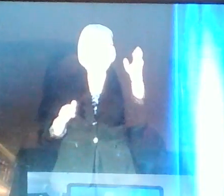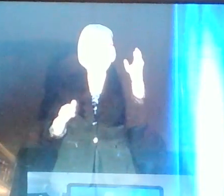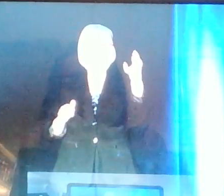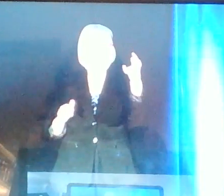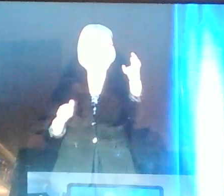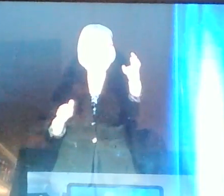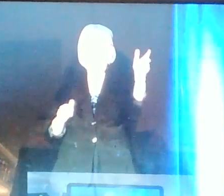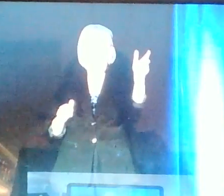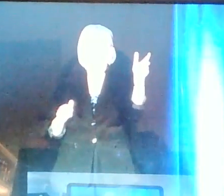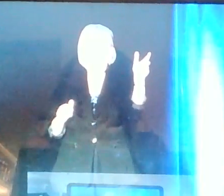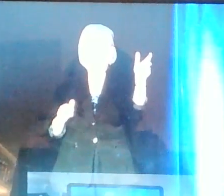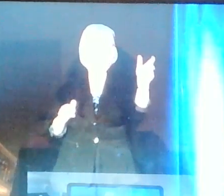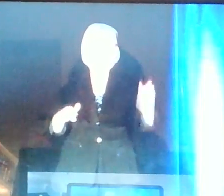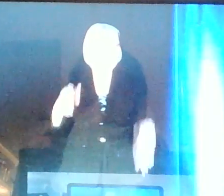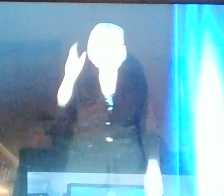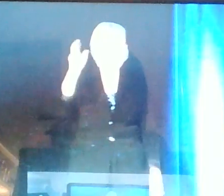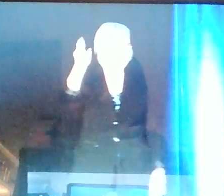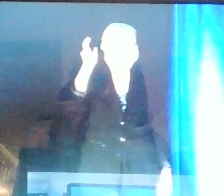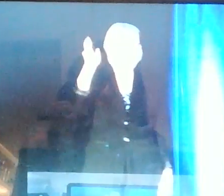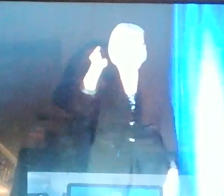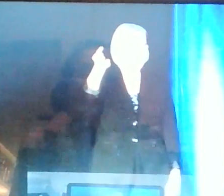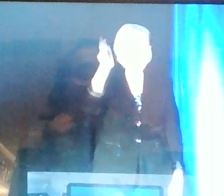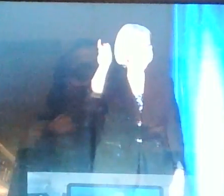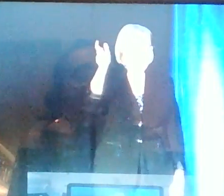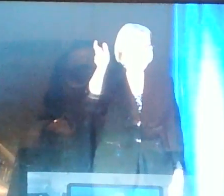and that pitcher uses both hands.